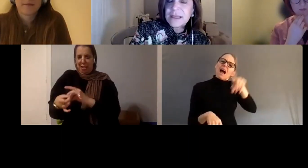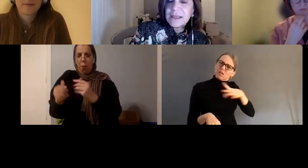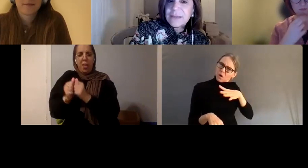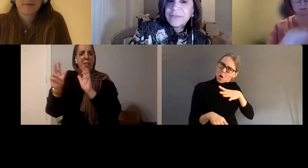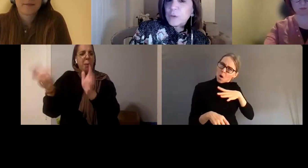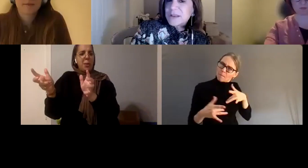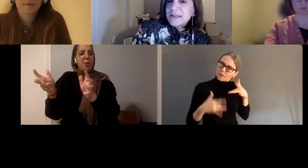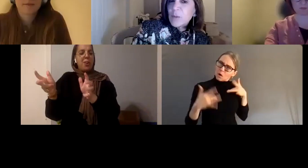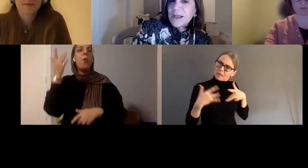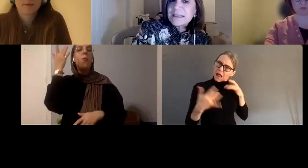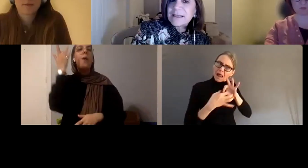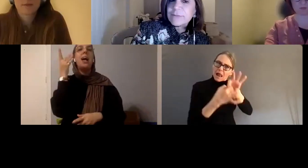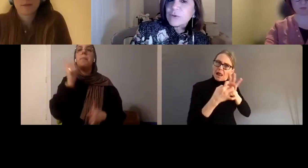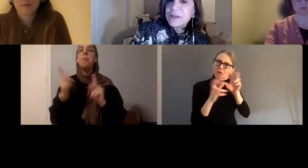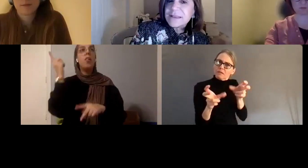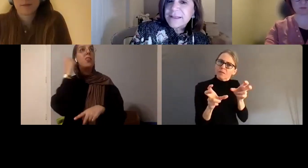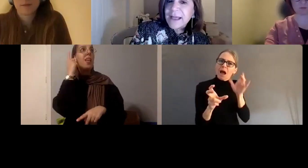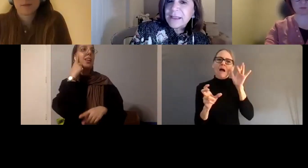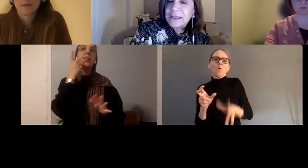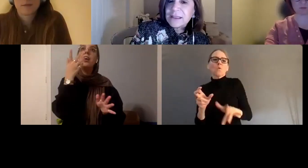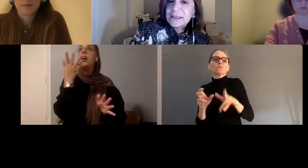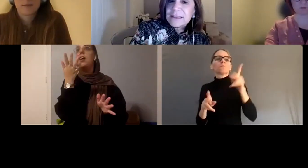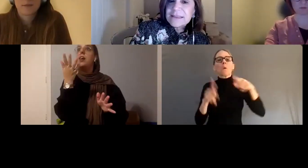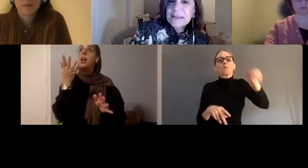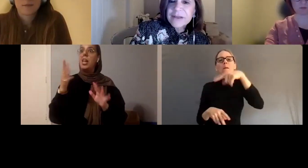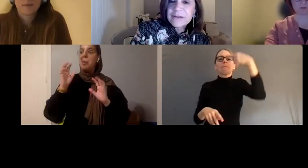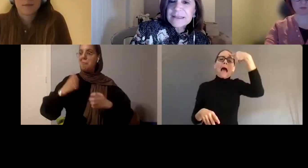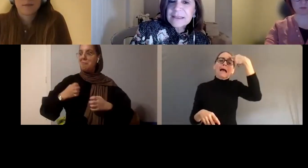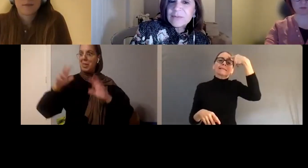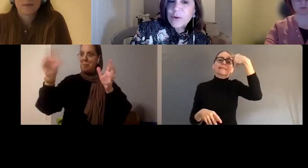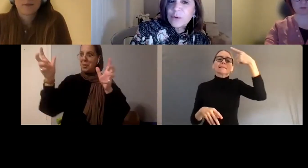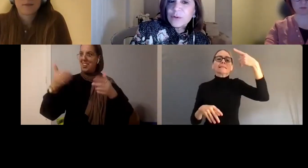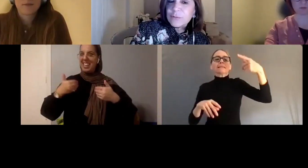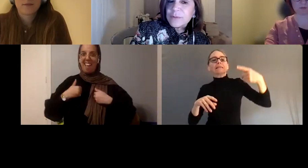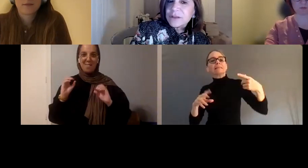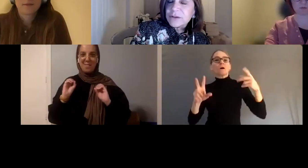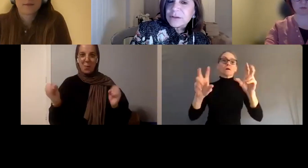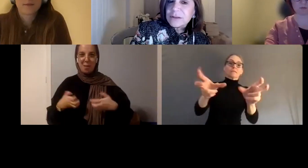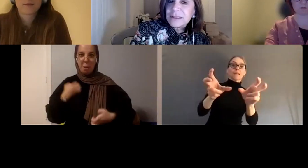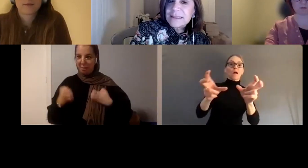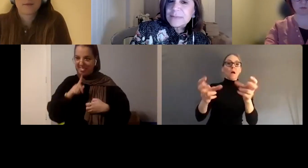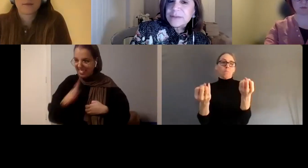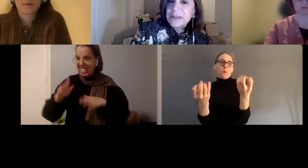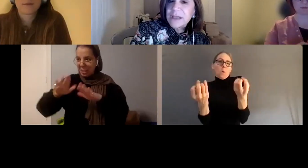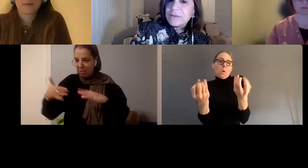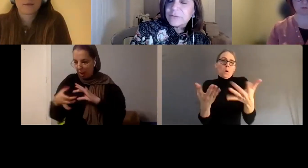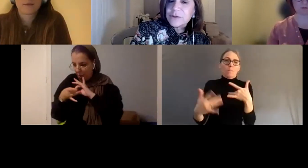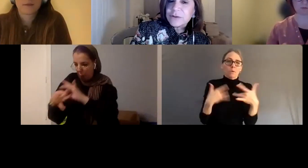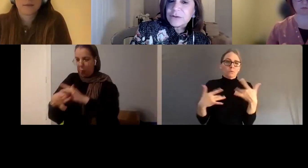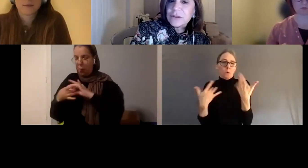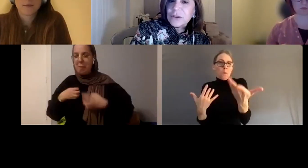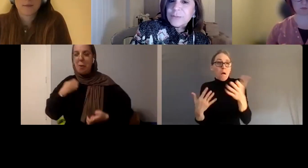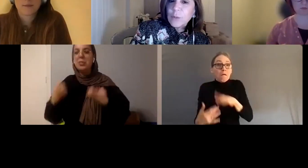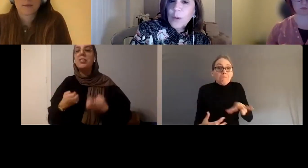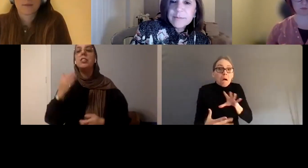categories. They were in some ways like Freud's uncanny, something that seems both familiar and deeply